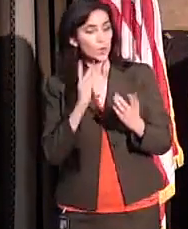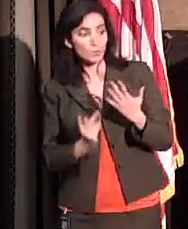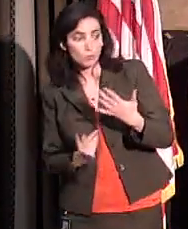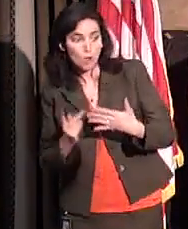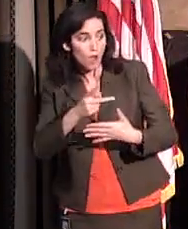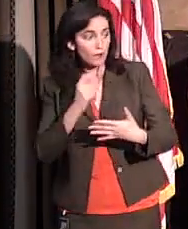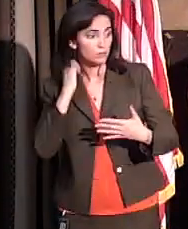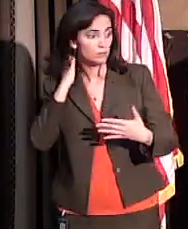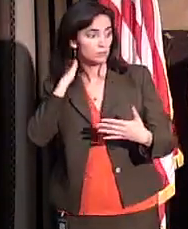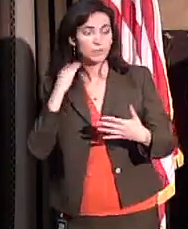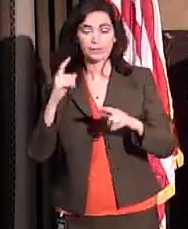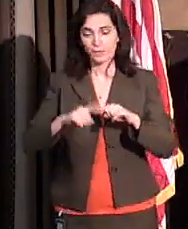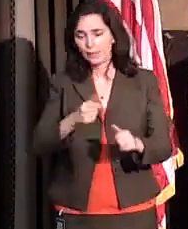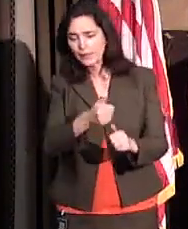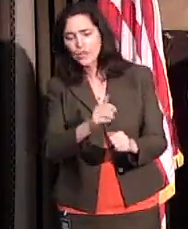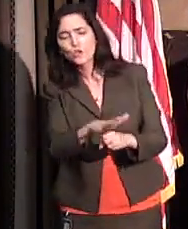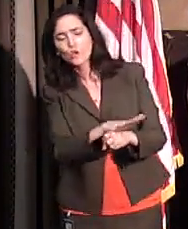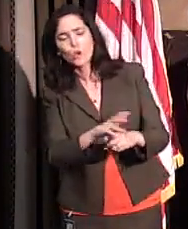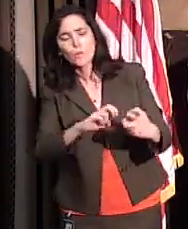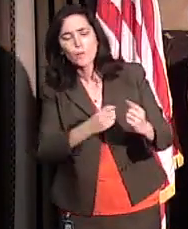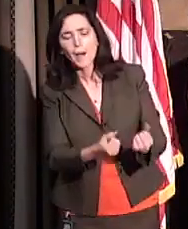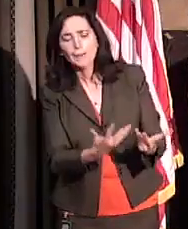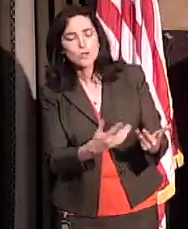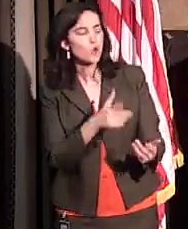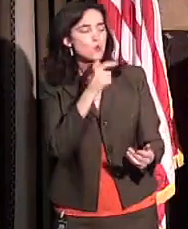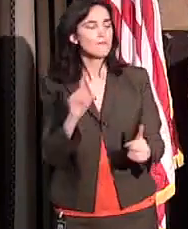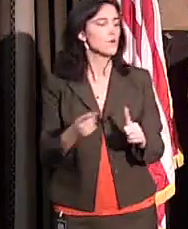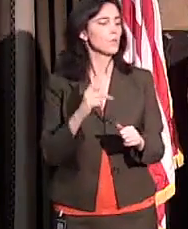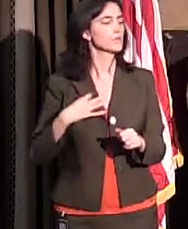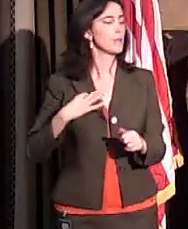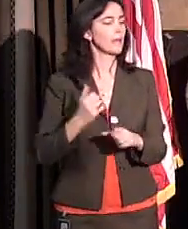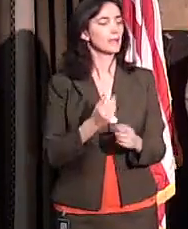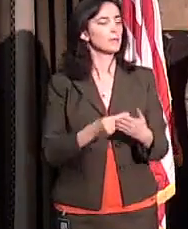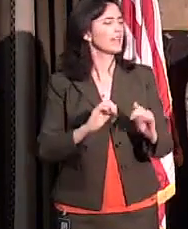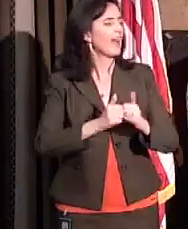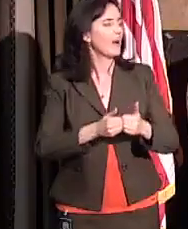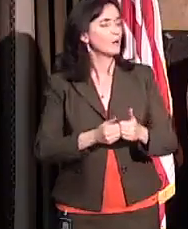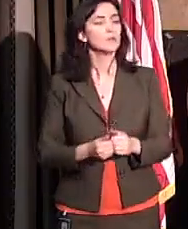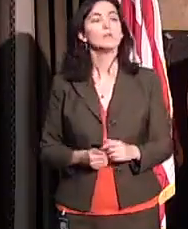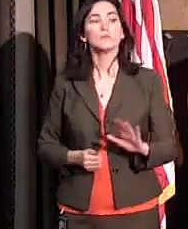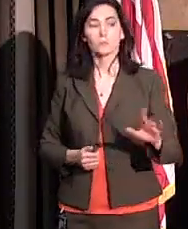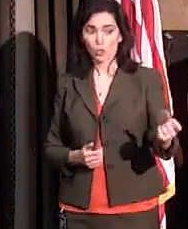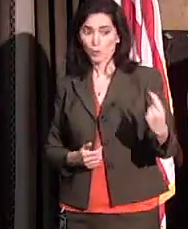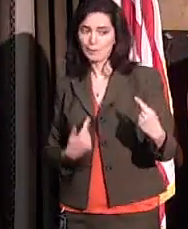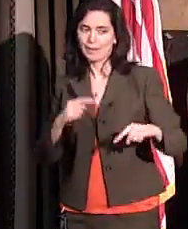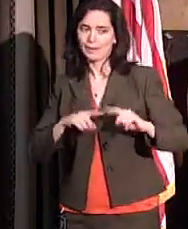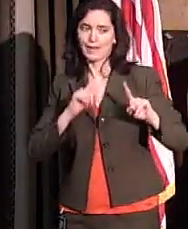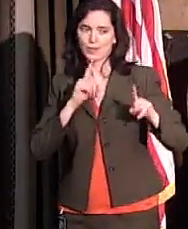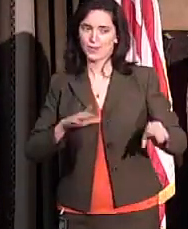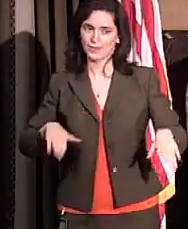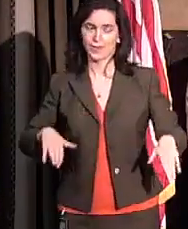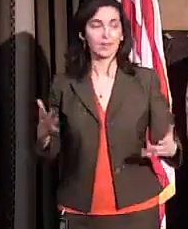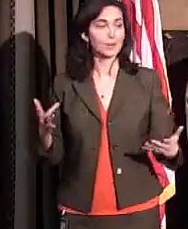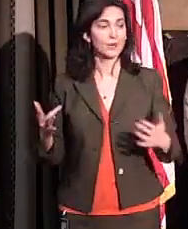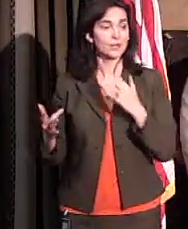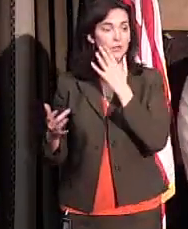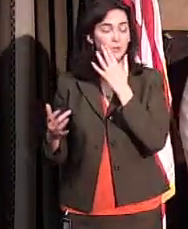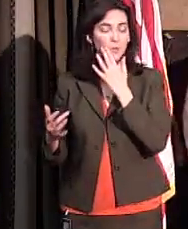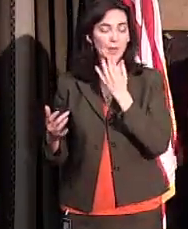on how big your problem is, or first come, first served? Yeah, well, first of all, I can't answer the question yet because we